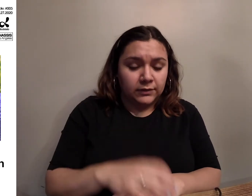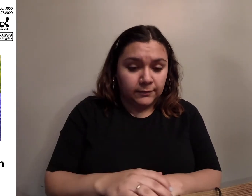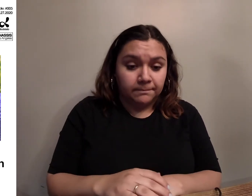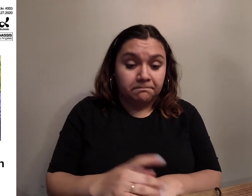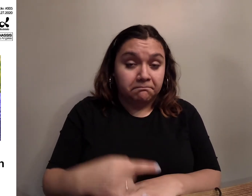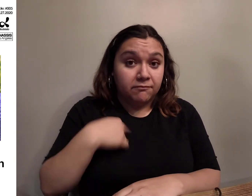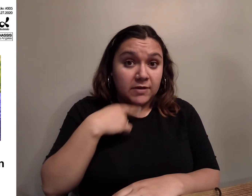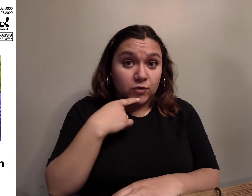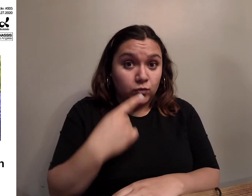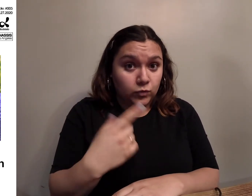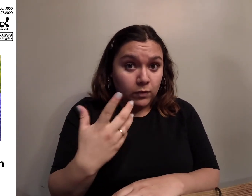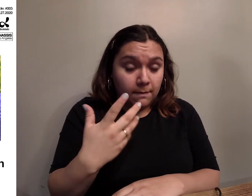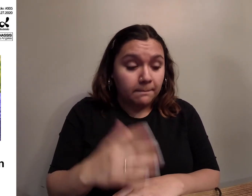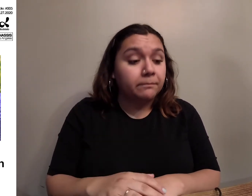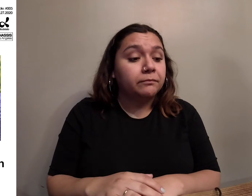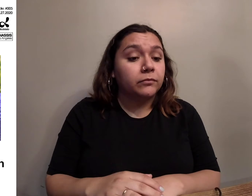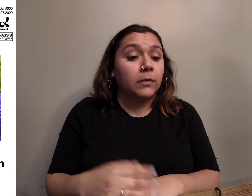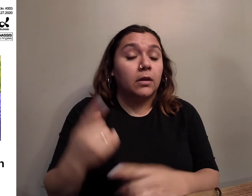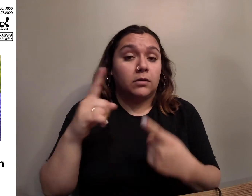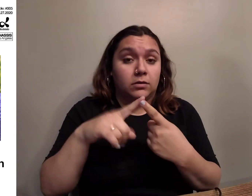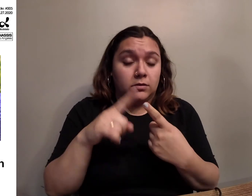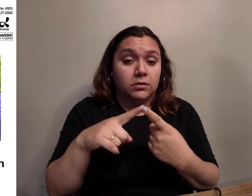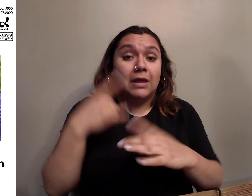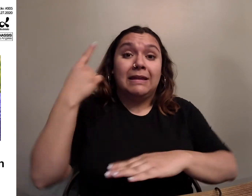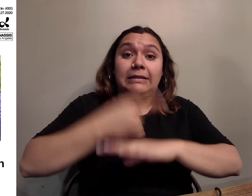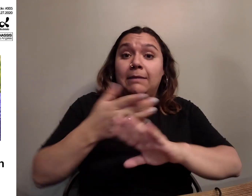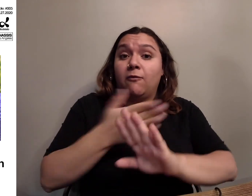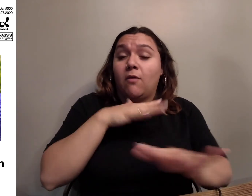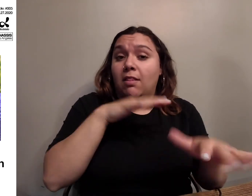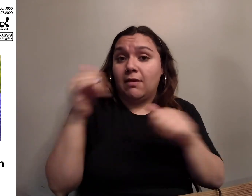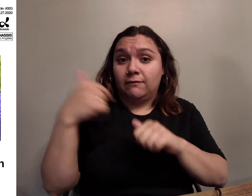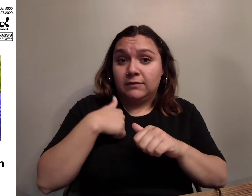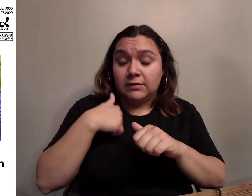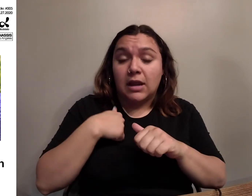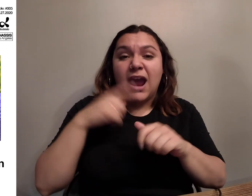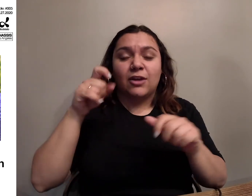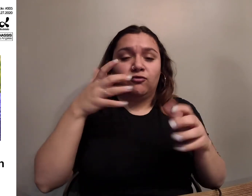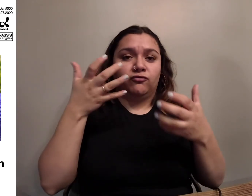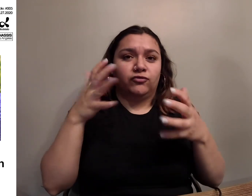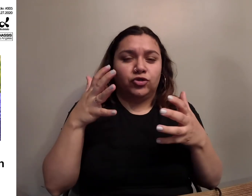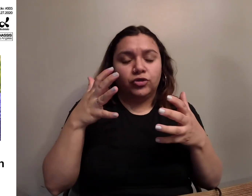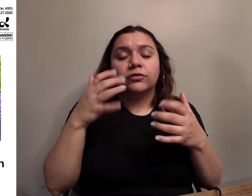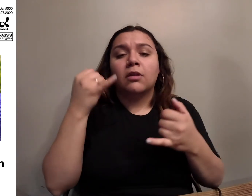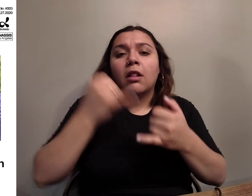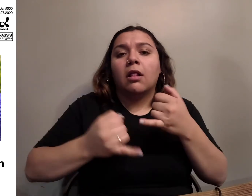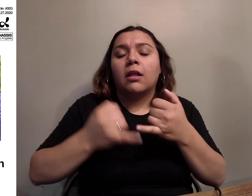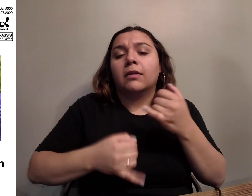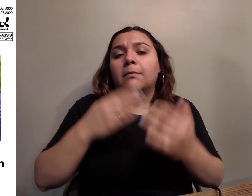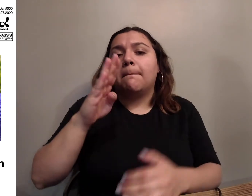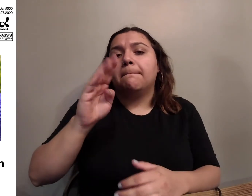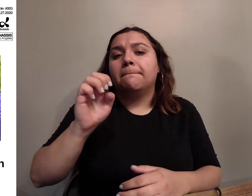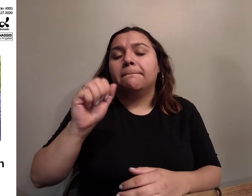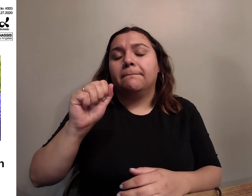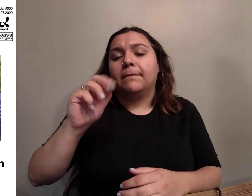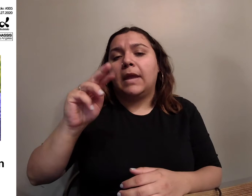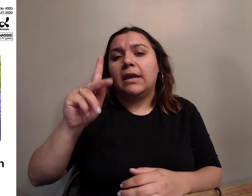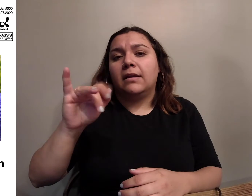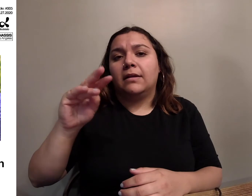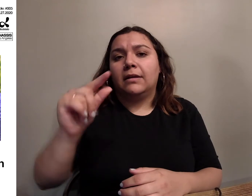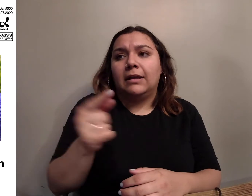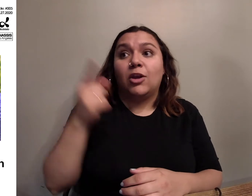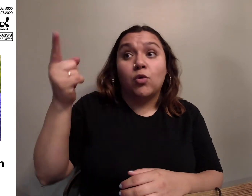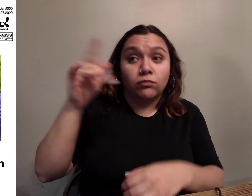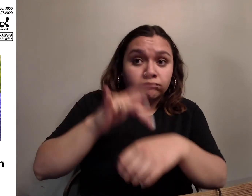can tell you is that, one, the day before I left, I had to do some final like banking and what have you in Kigali. And I remember going to the